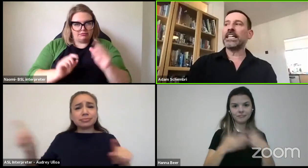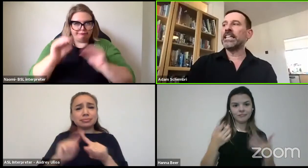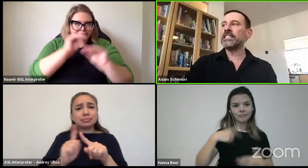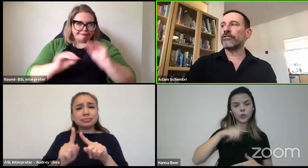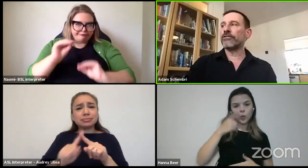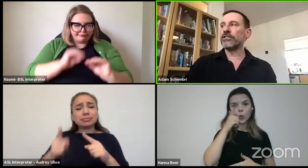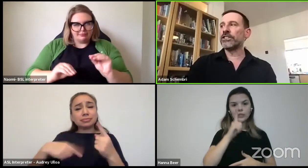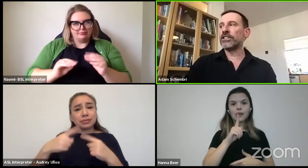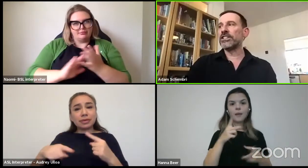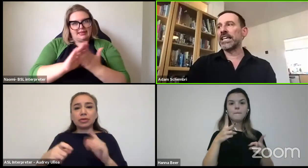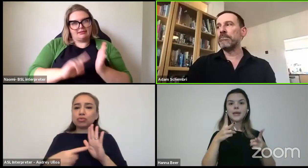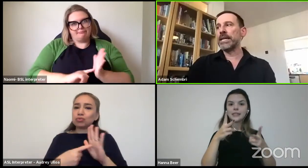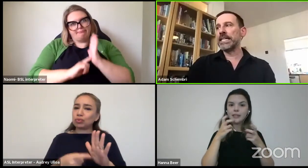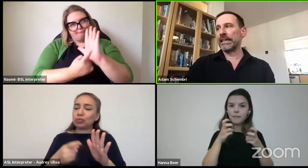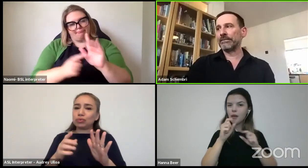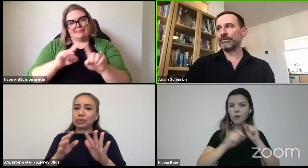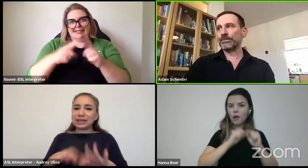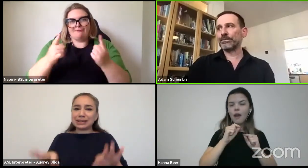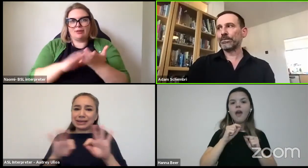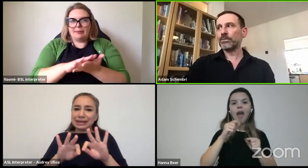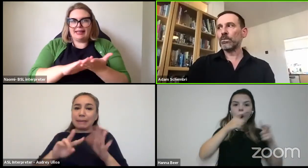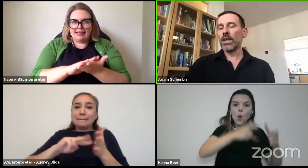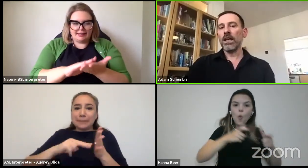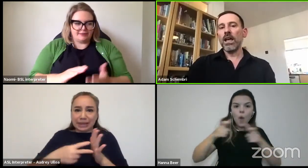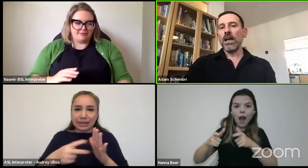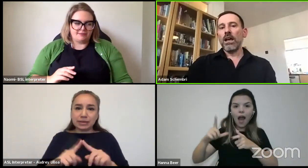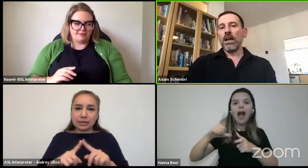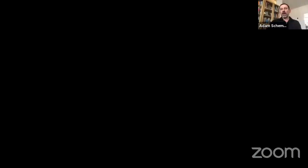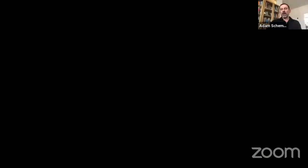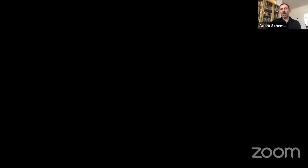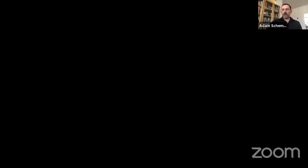convey key differences in meaning.